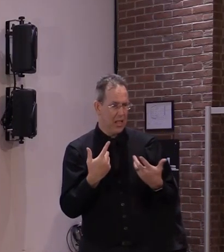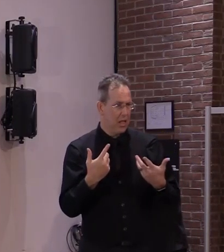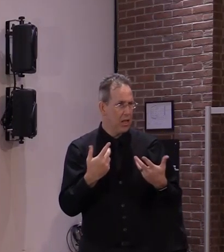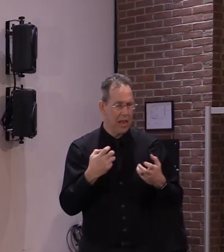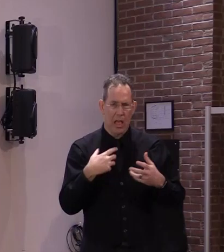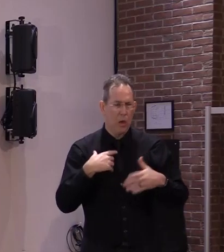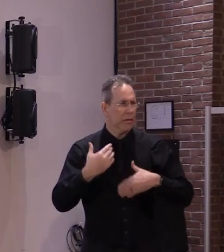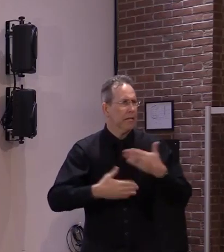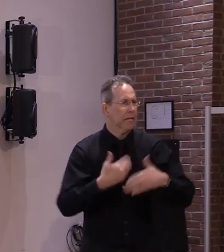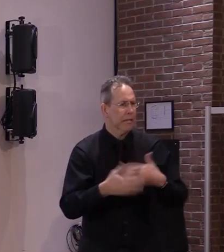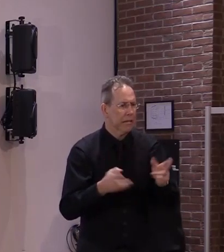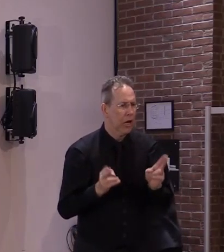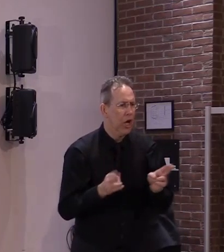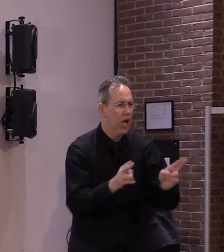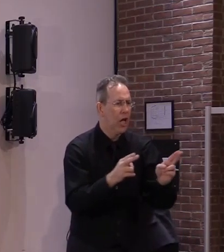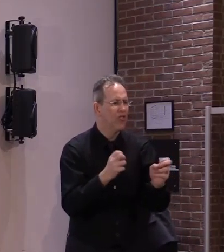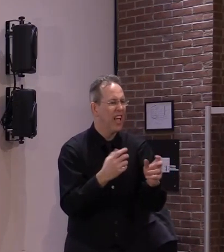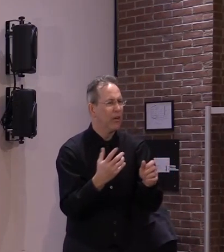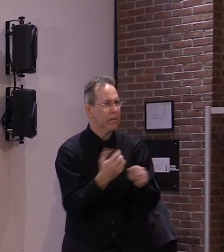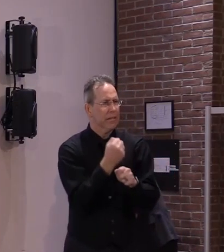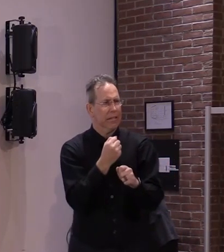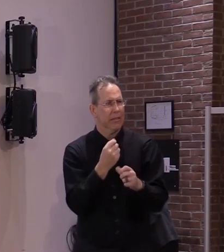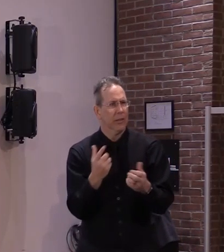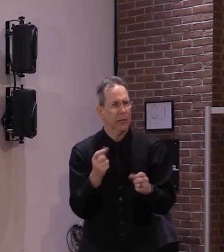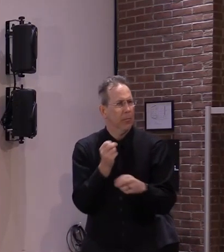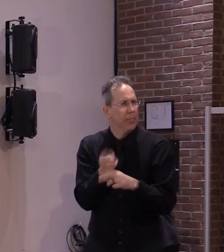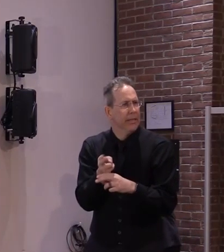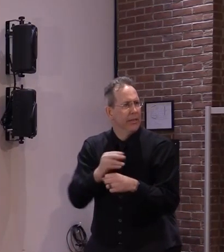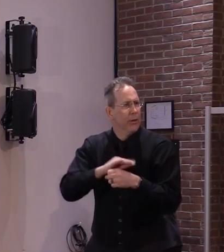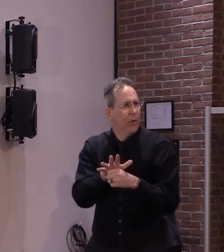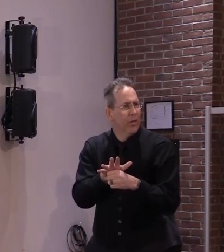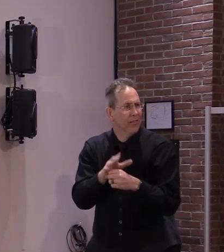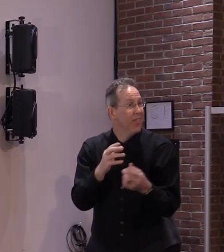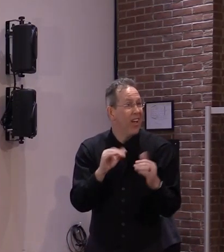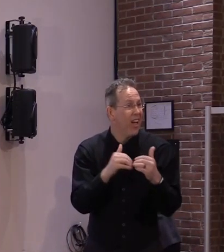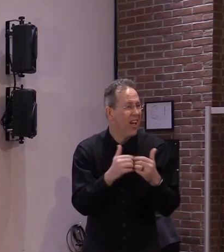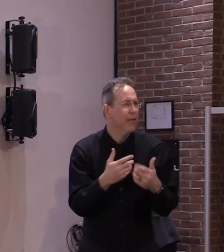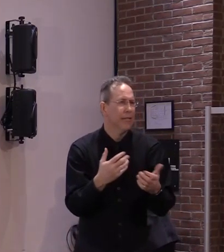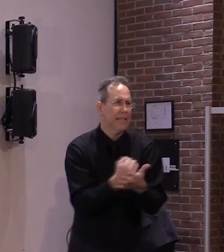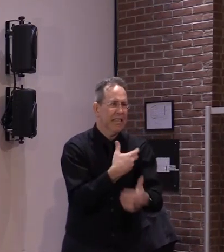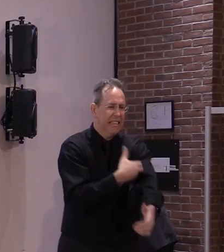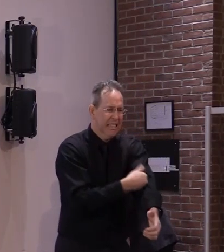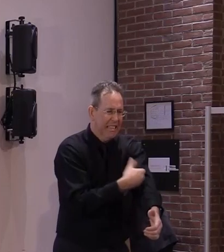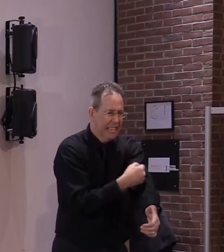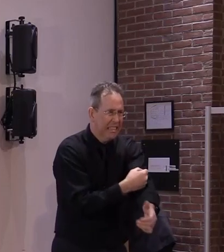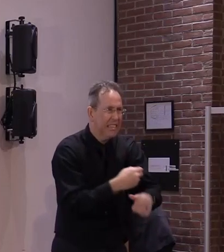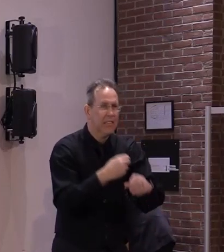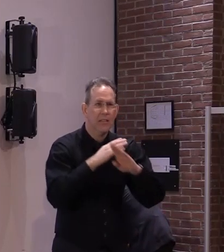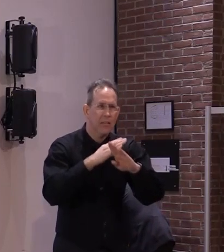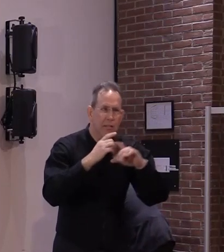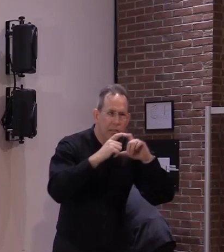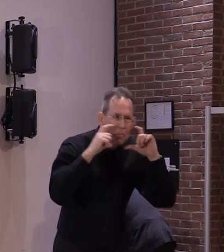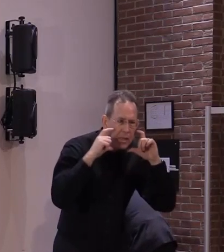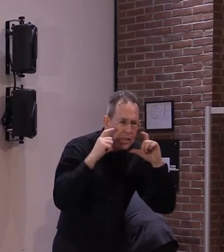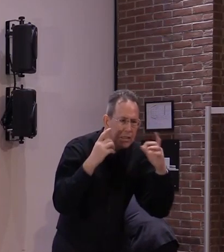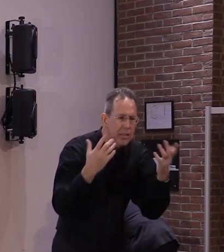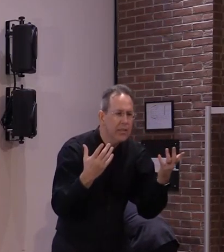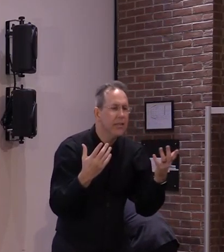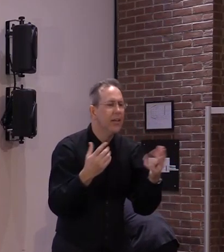guidance, avoiding crowded indoor spaces and multi-household gatherings a little longer, keeping our physical distance